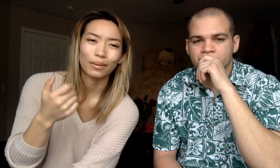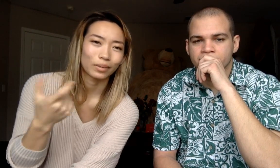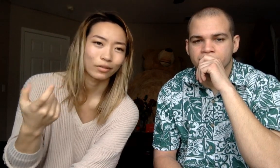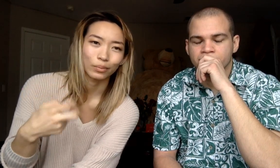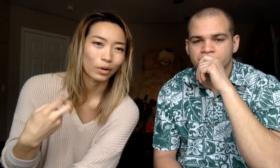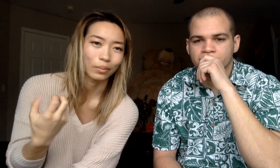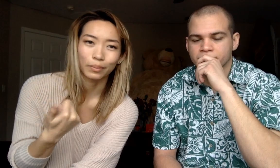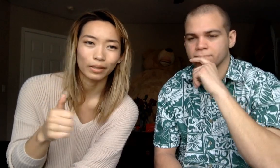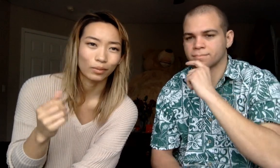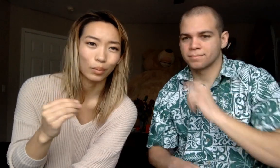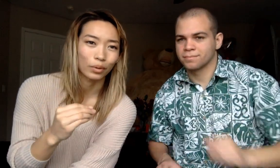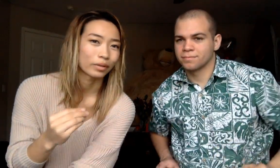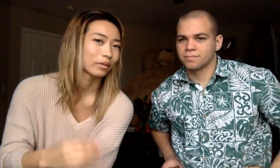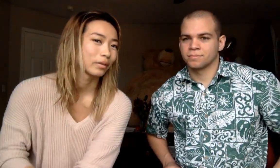a problem anymore.